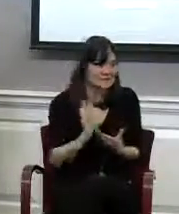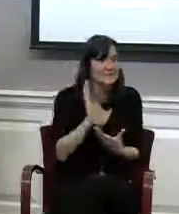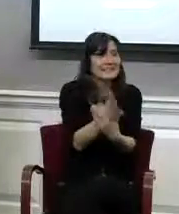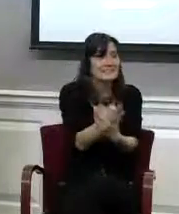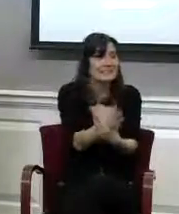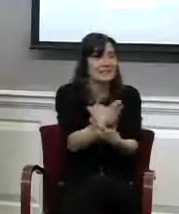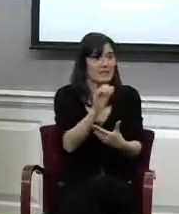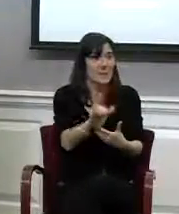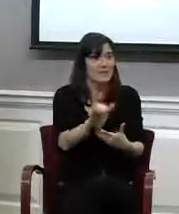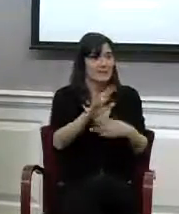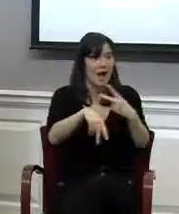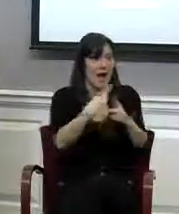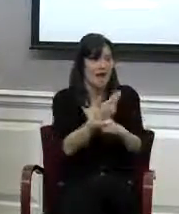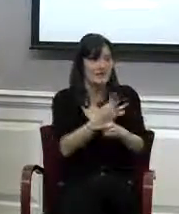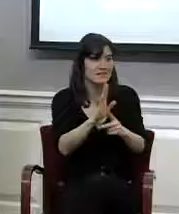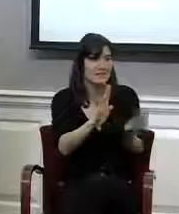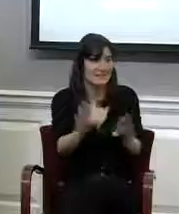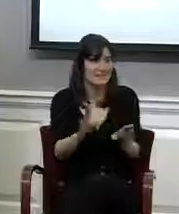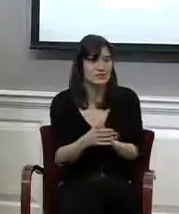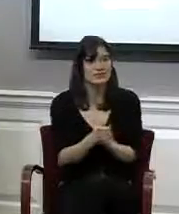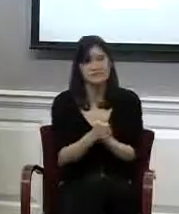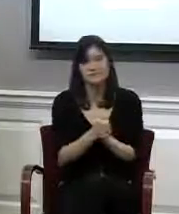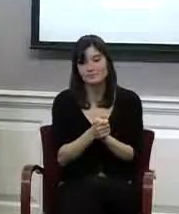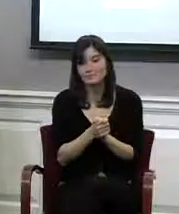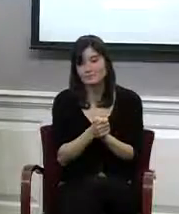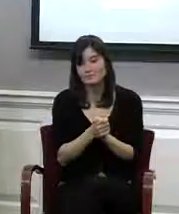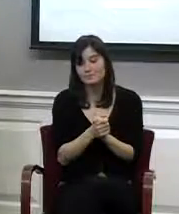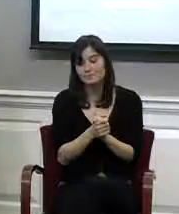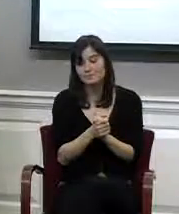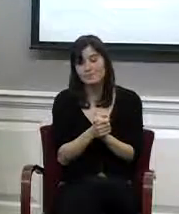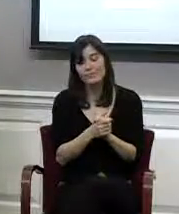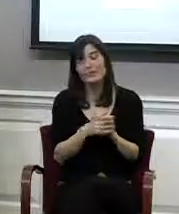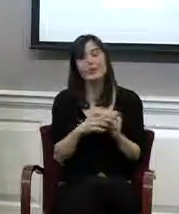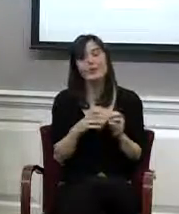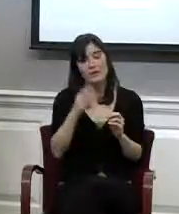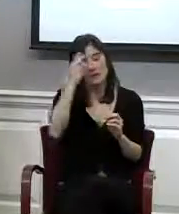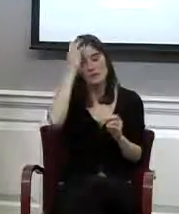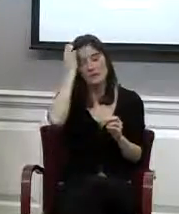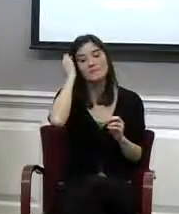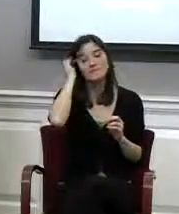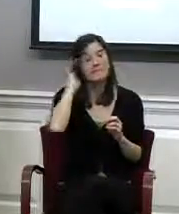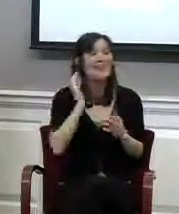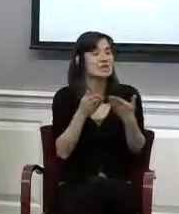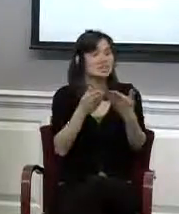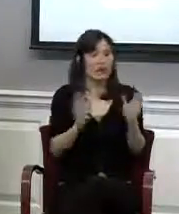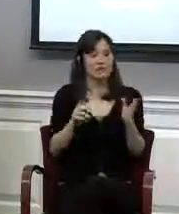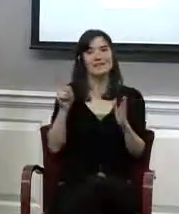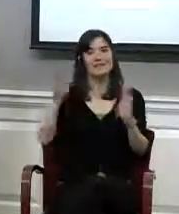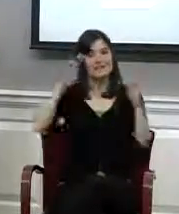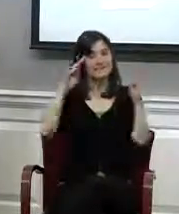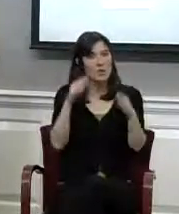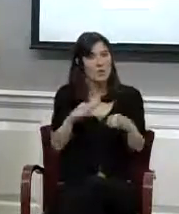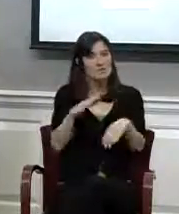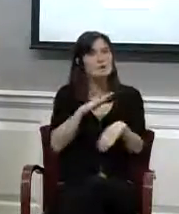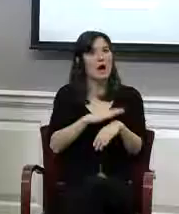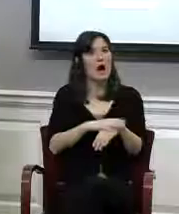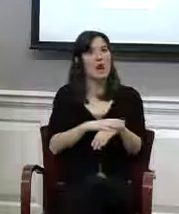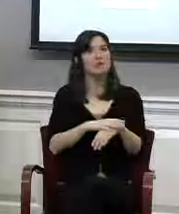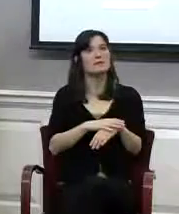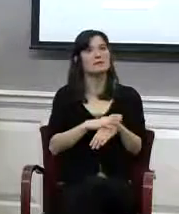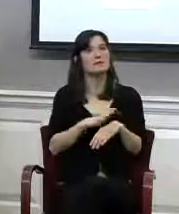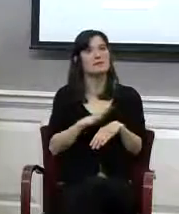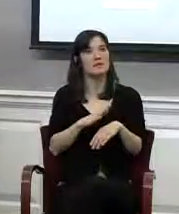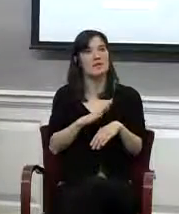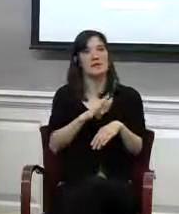discussion. In conclusion, models of human rights education have generally focused in the literature on age, constituency, national